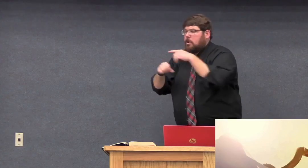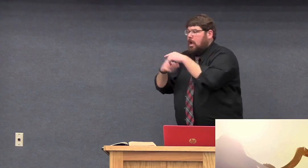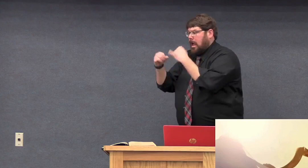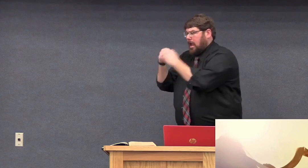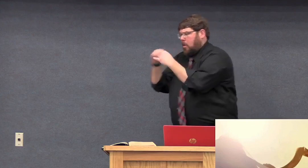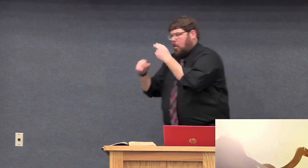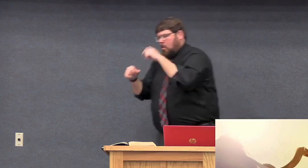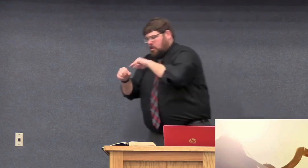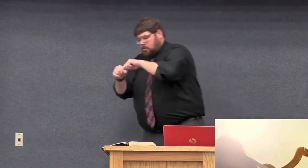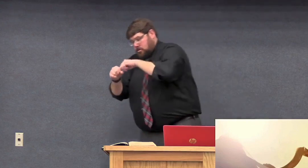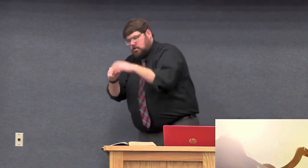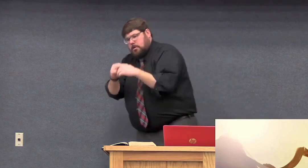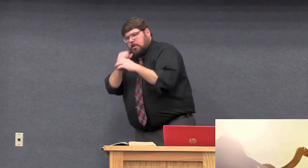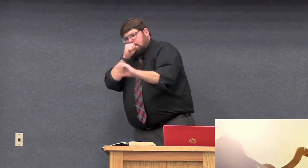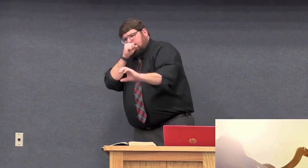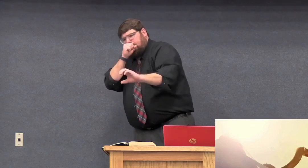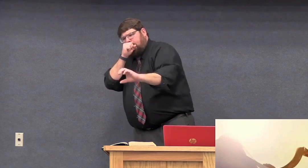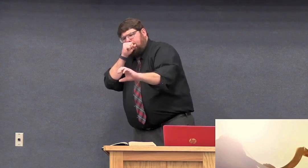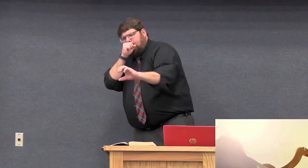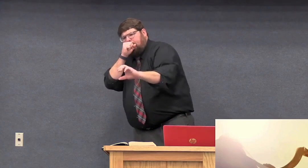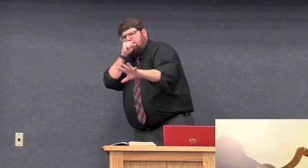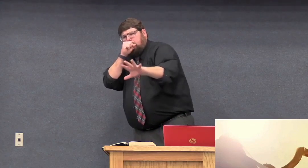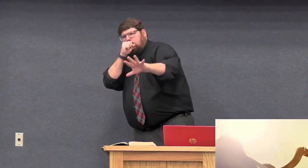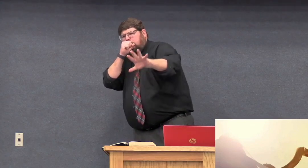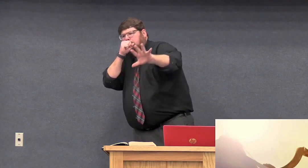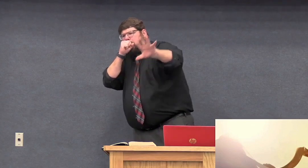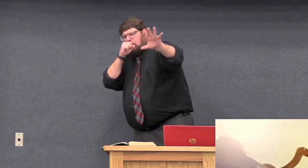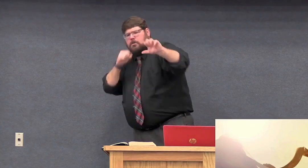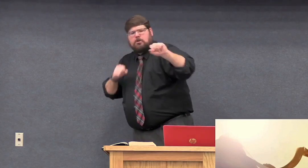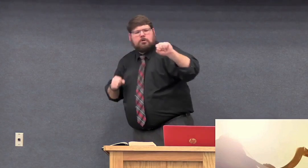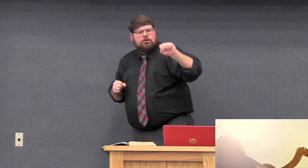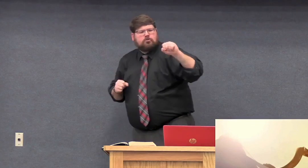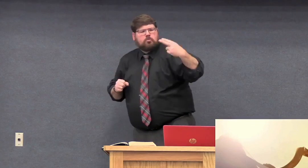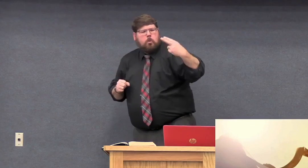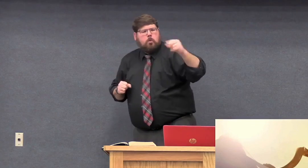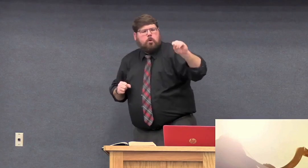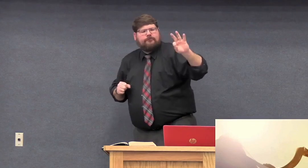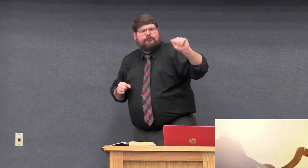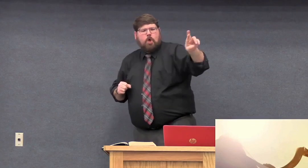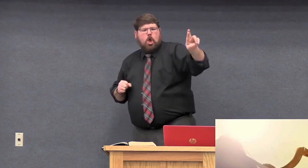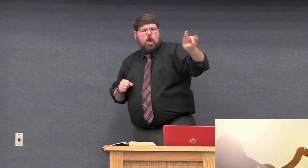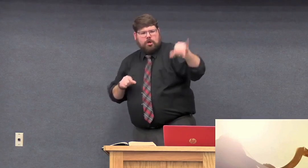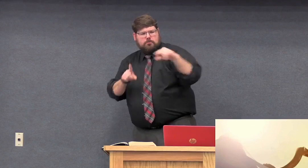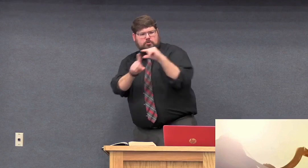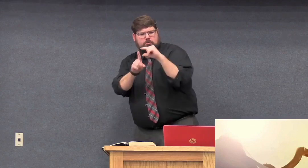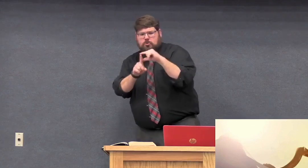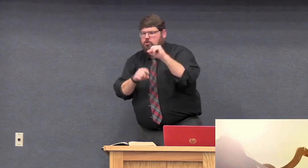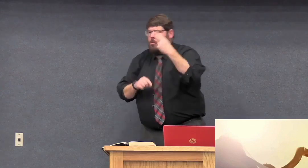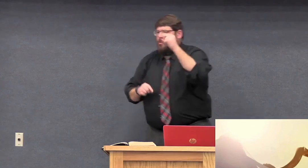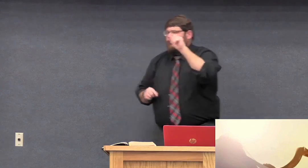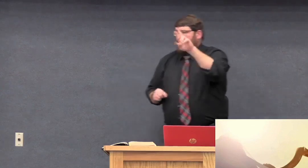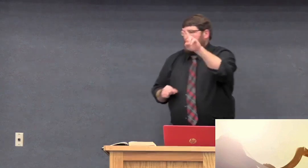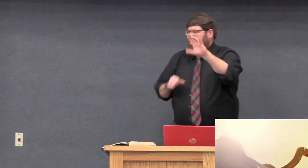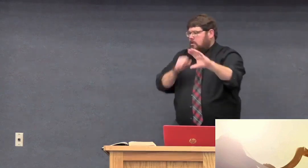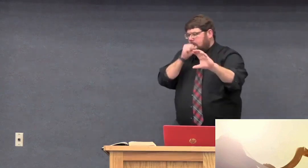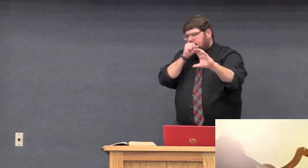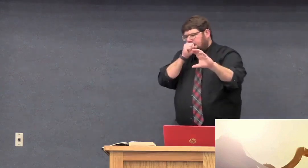It was a ram's horn. And it would be blown, and that sound would echo out. This was